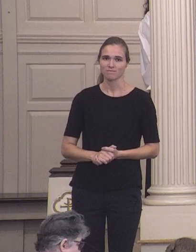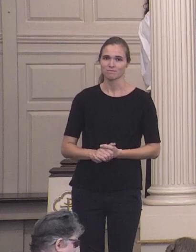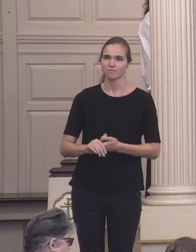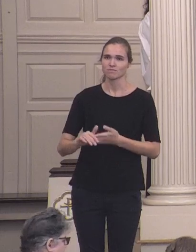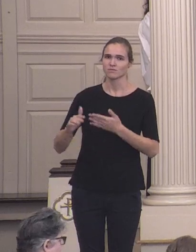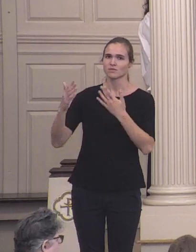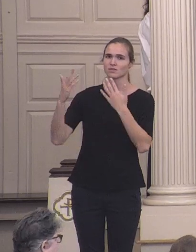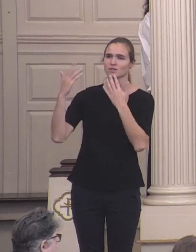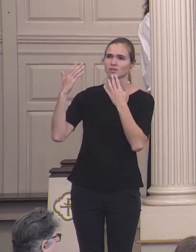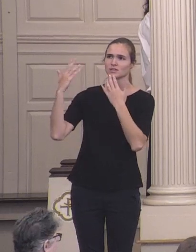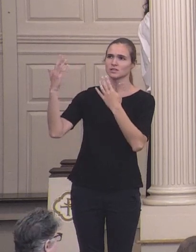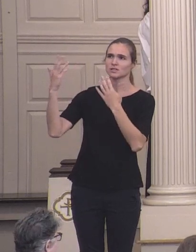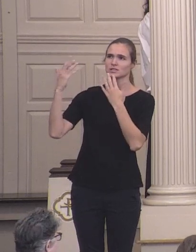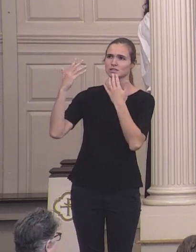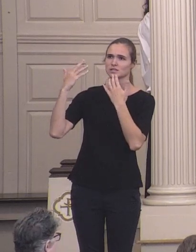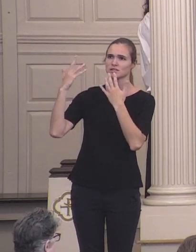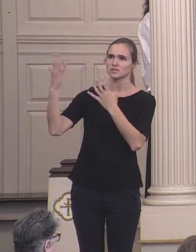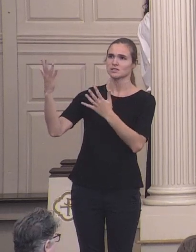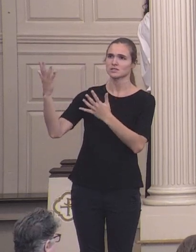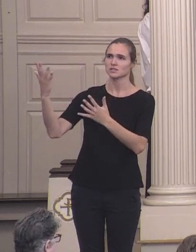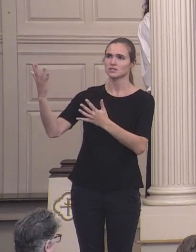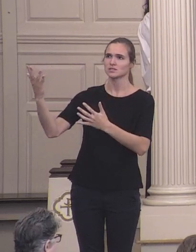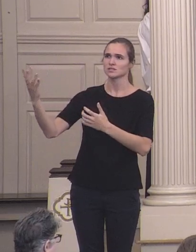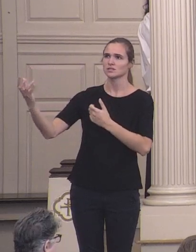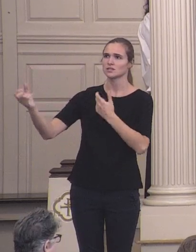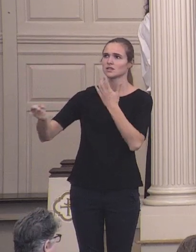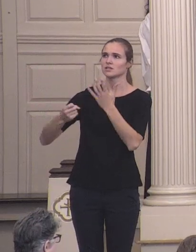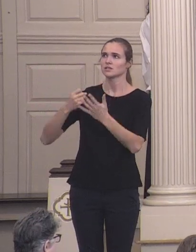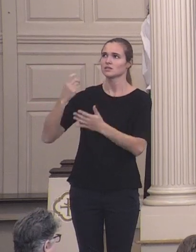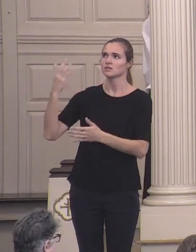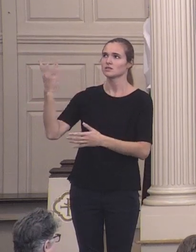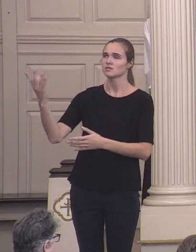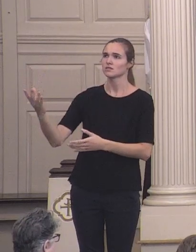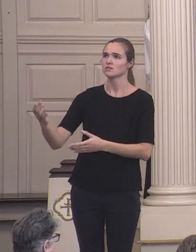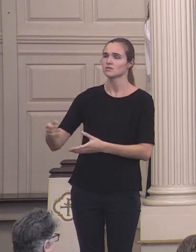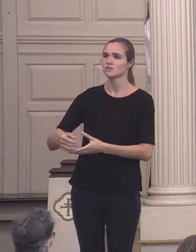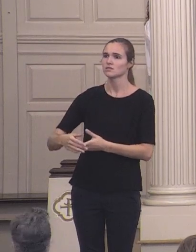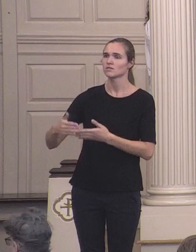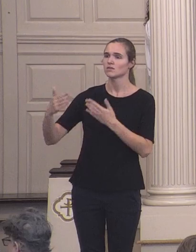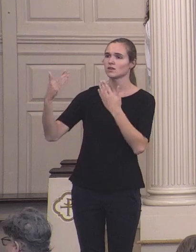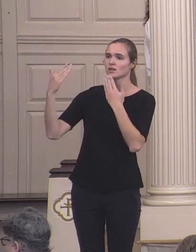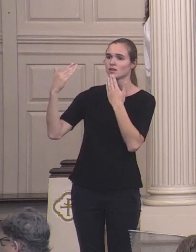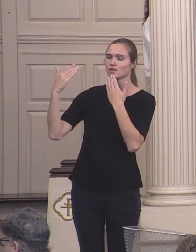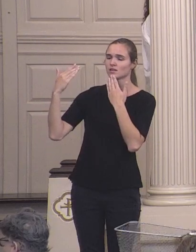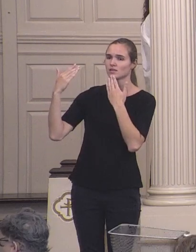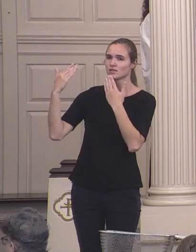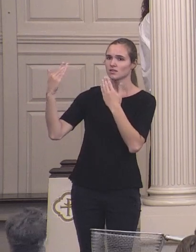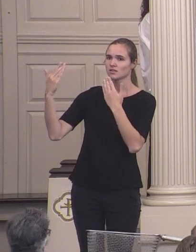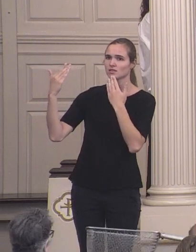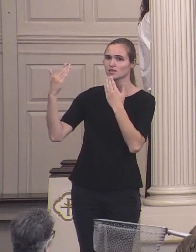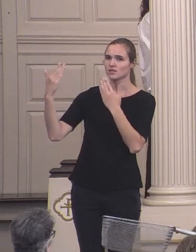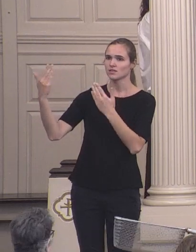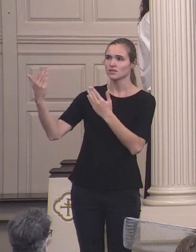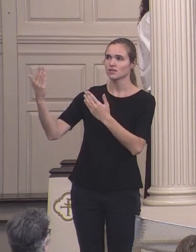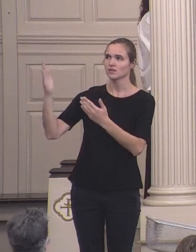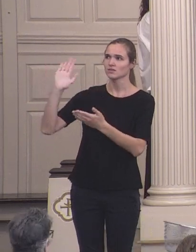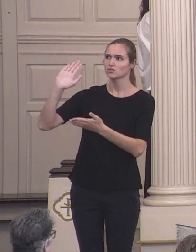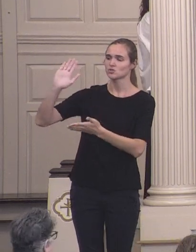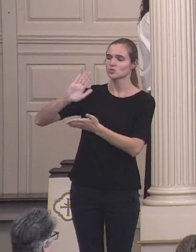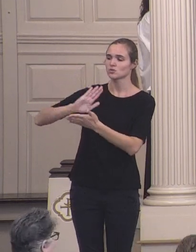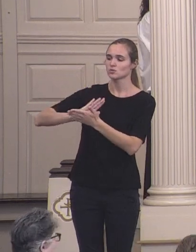psalms to the Lord, you faithful ones. Give thanks to his holy